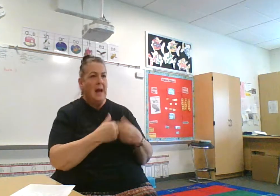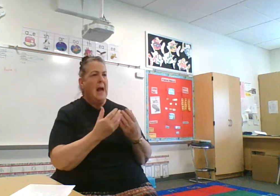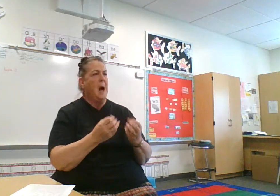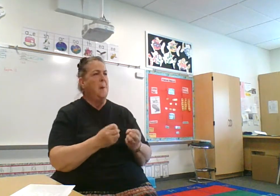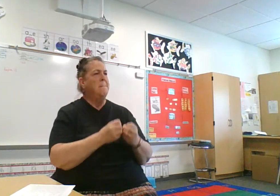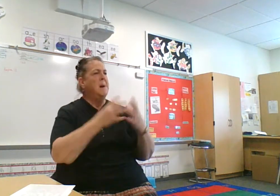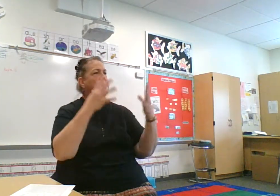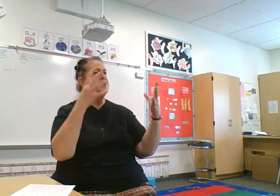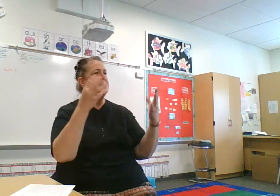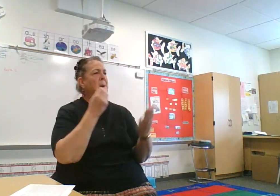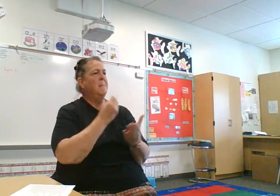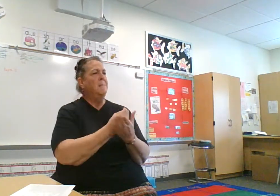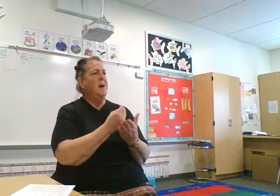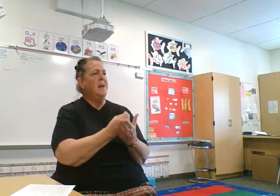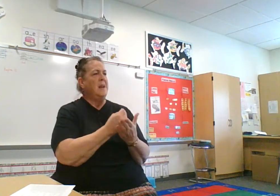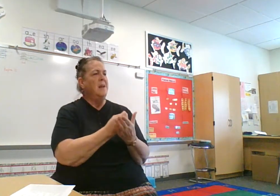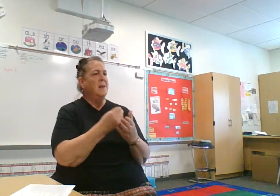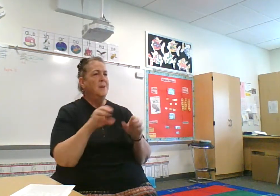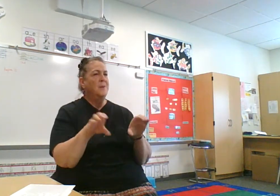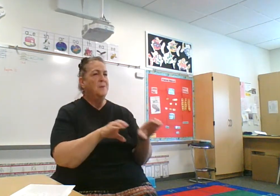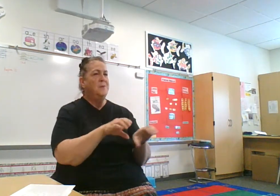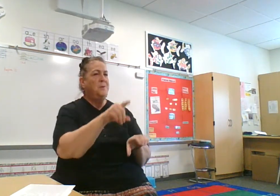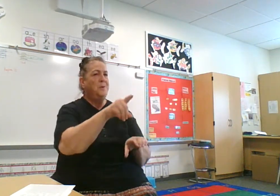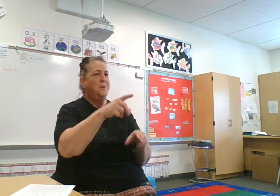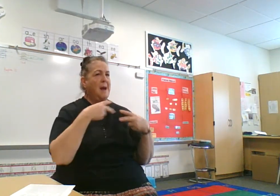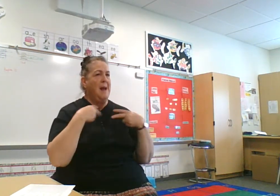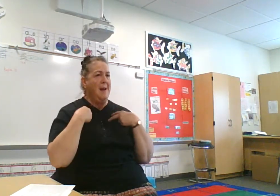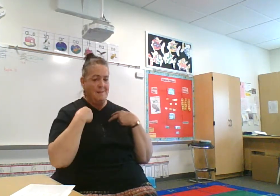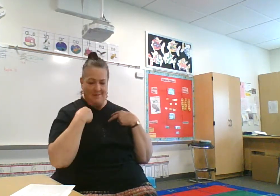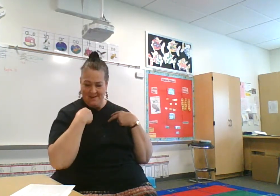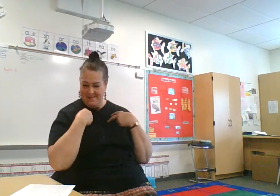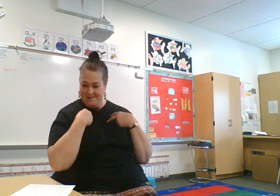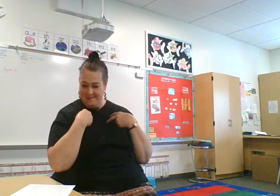How much money do you have?